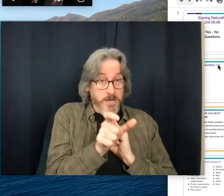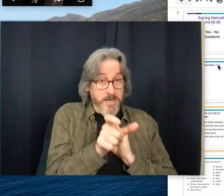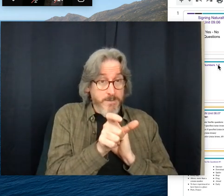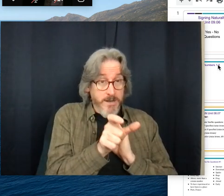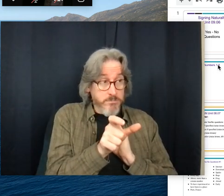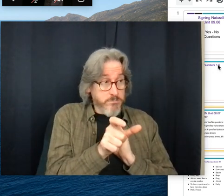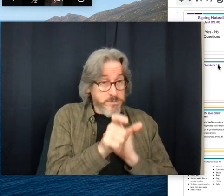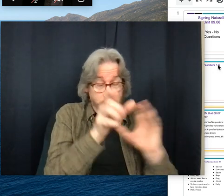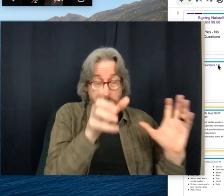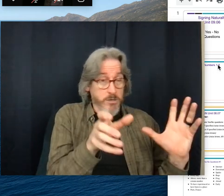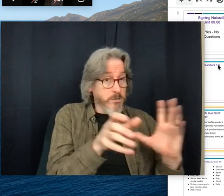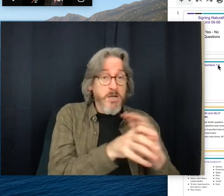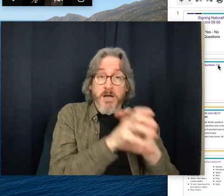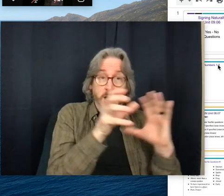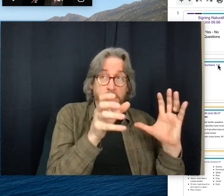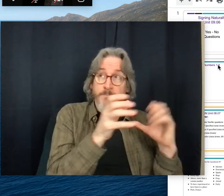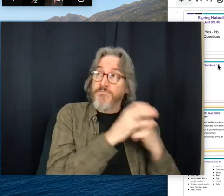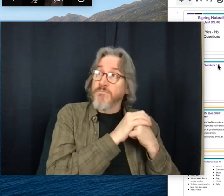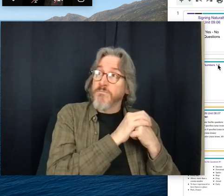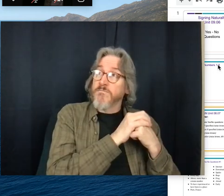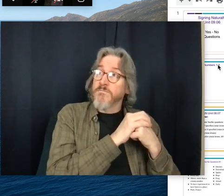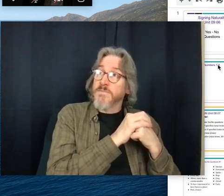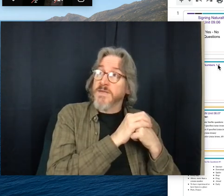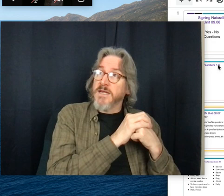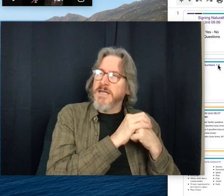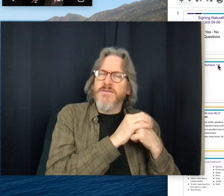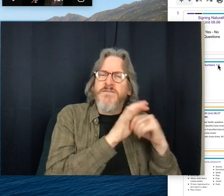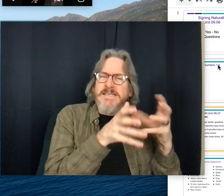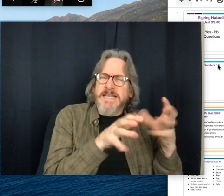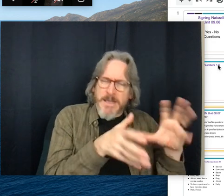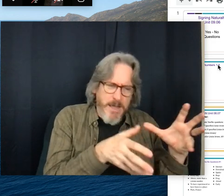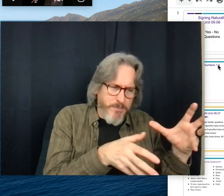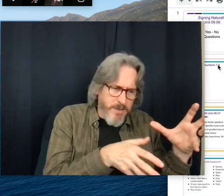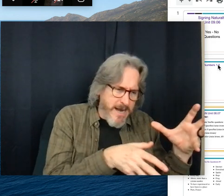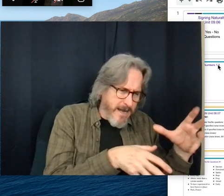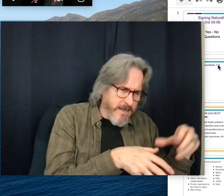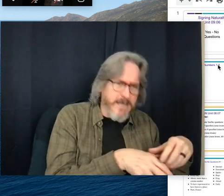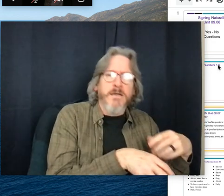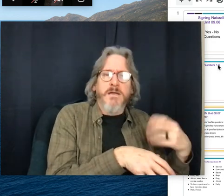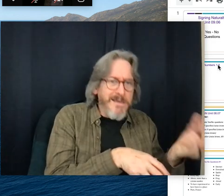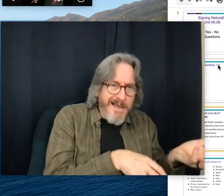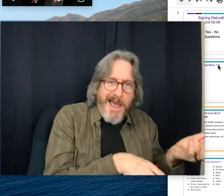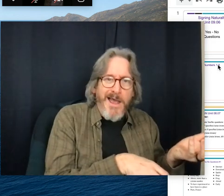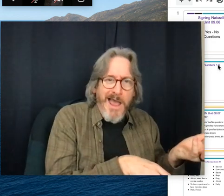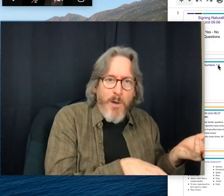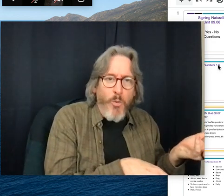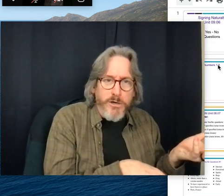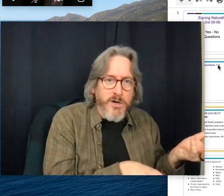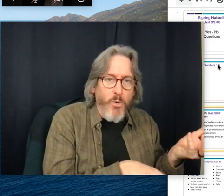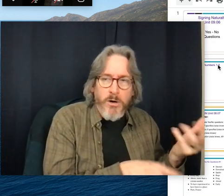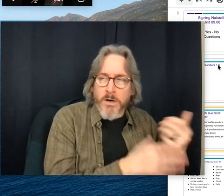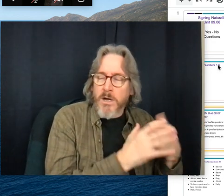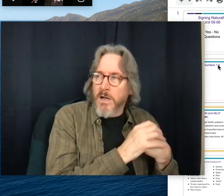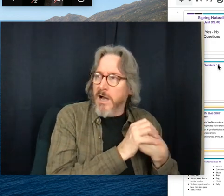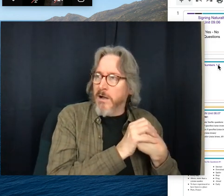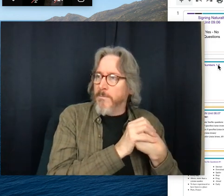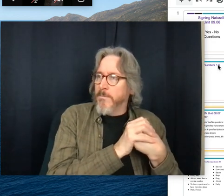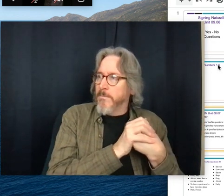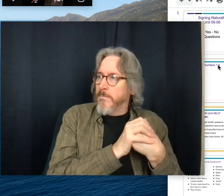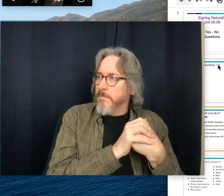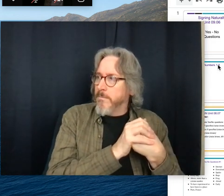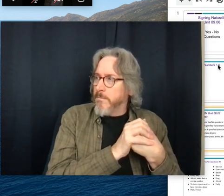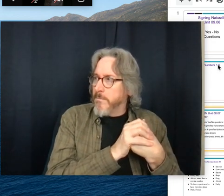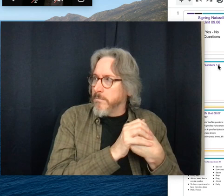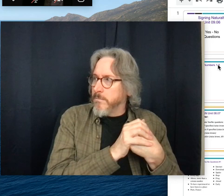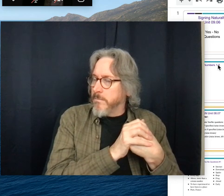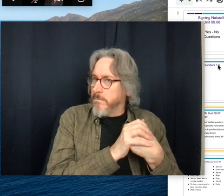that we're talking about somewhere? Even if it's applied at like at work or